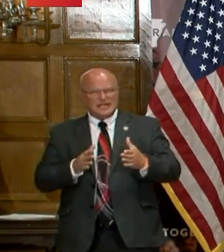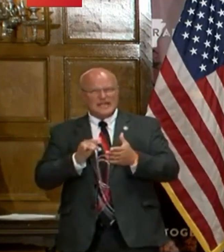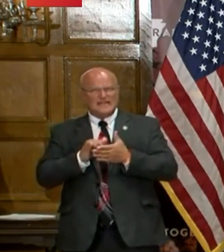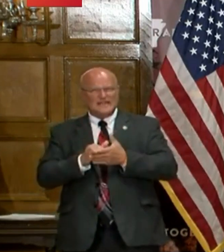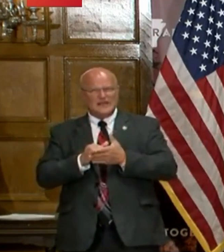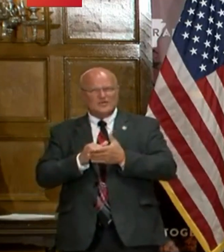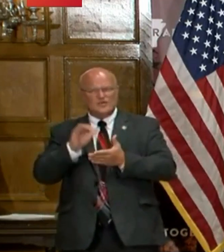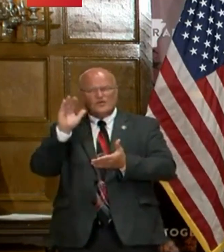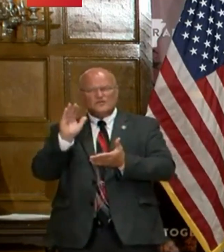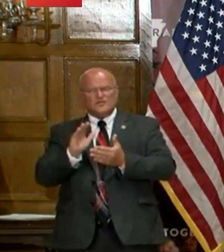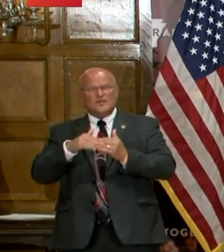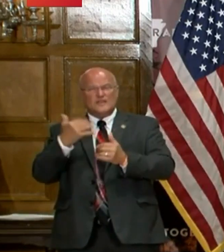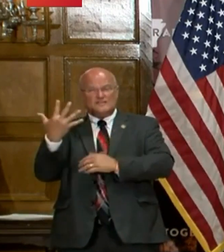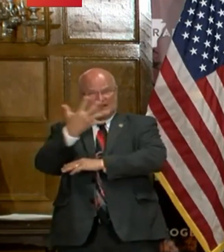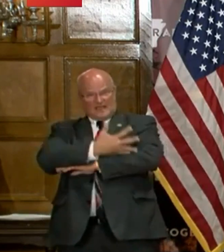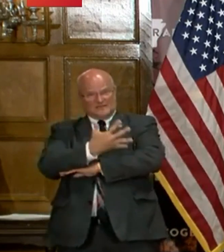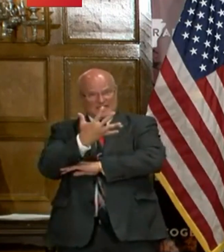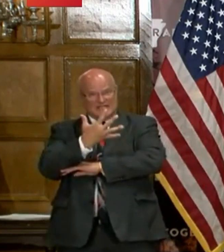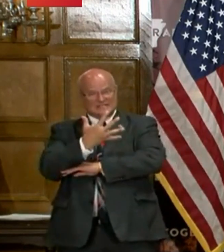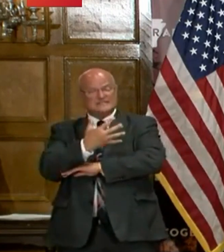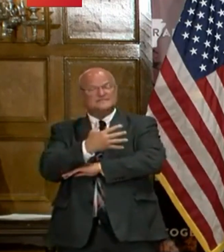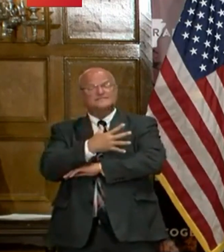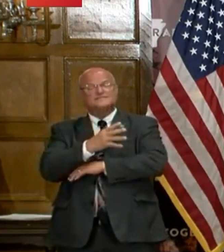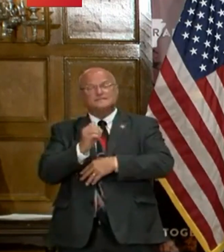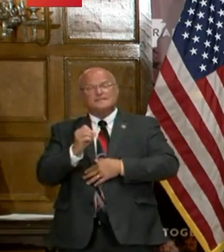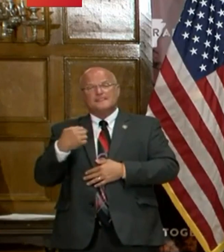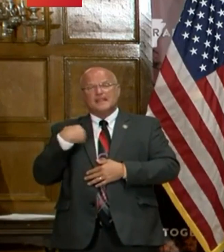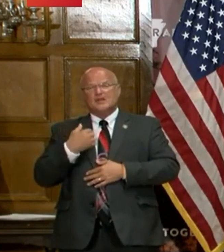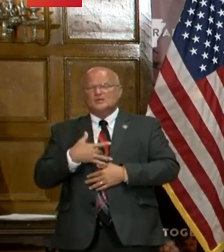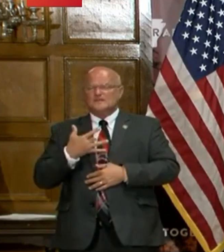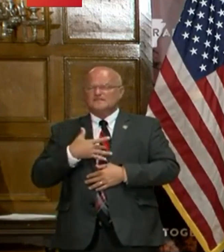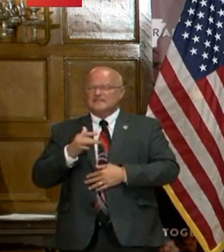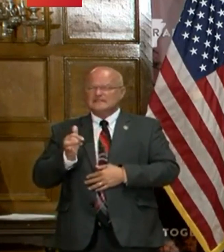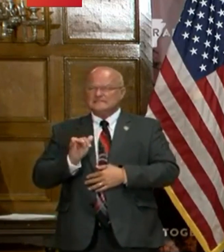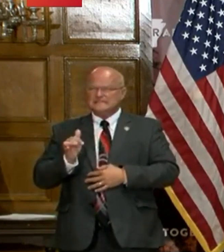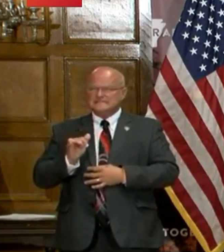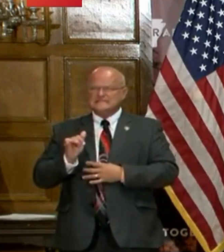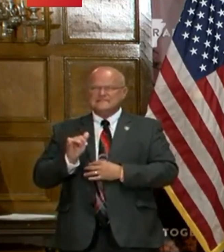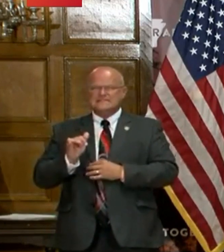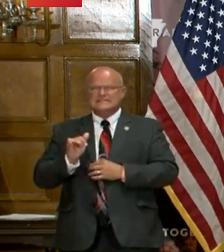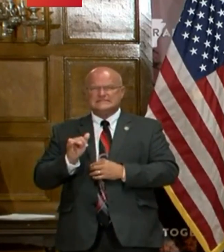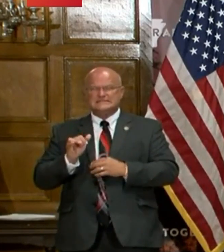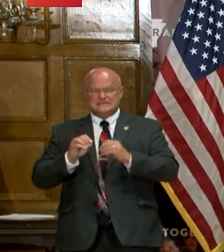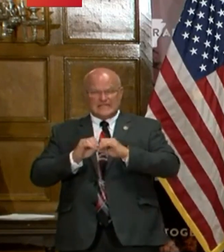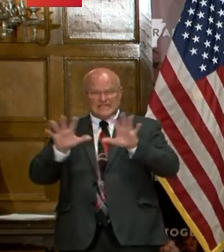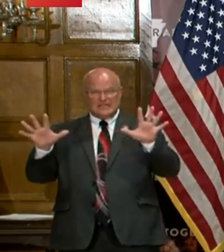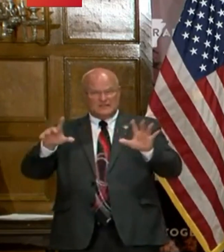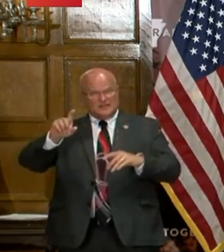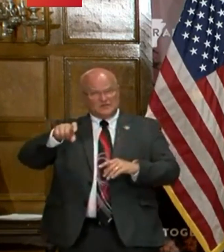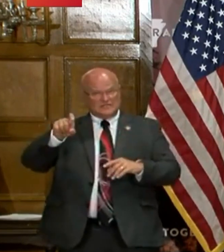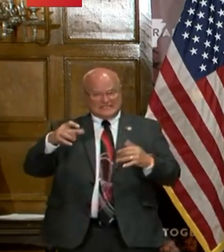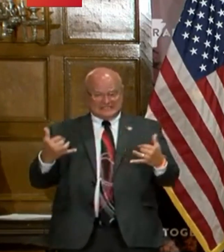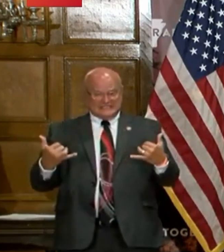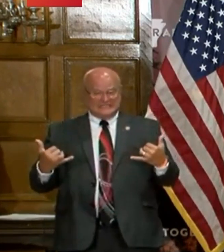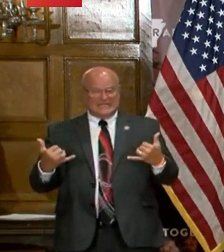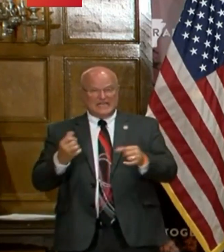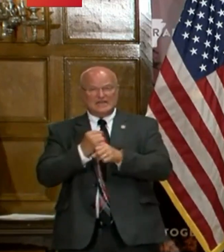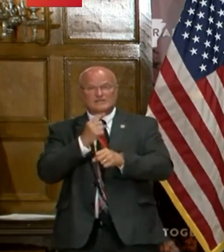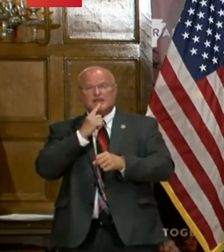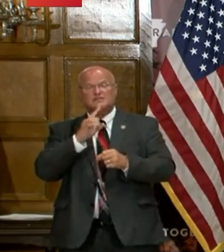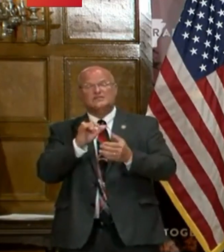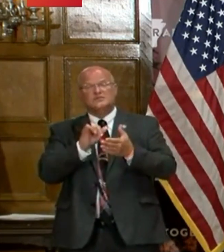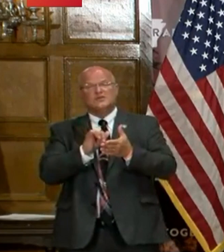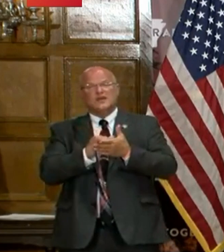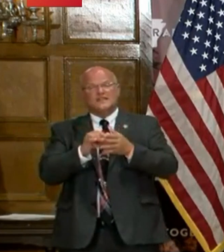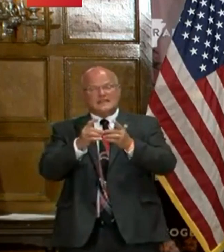were fewer than 5 days, and we felt like that the clarification was needed today to make sure